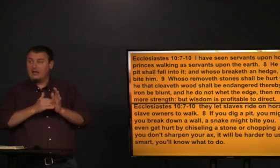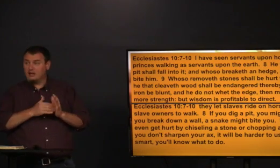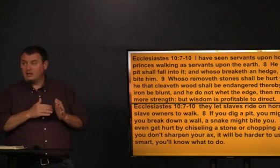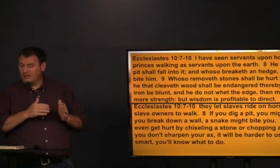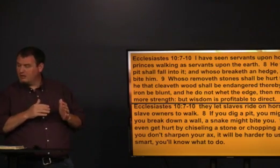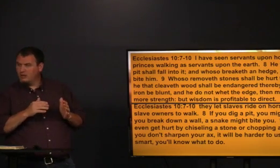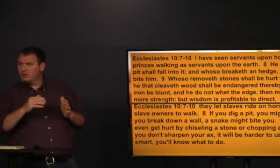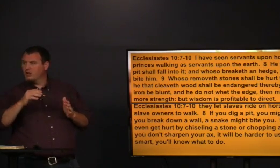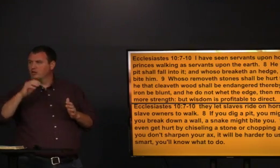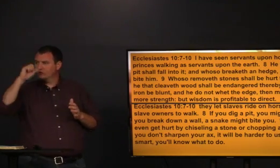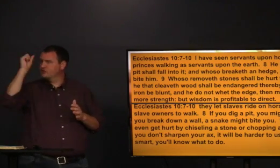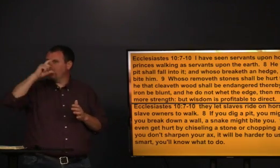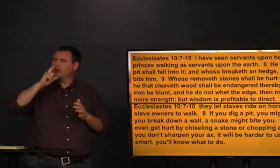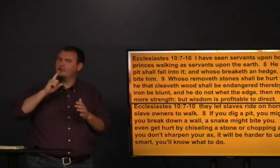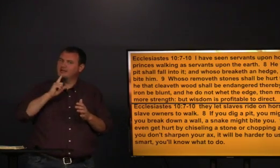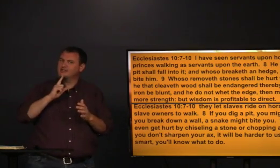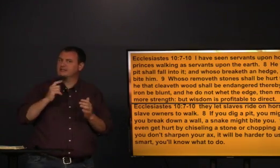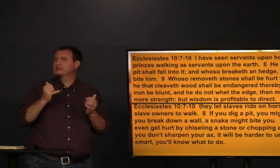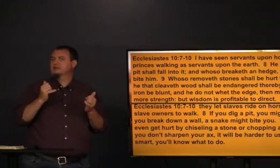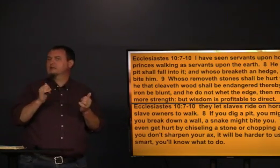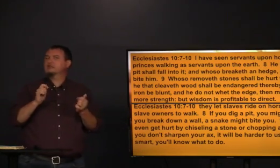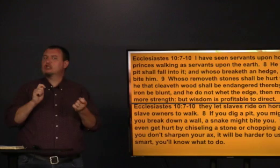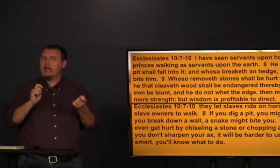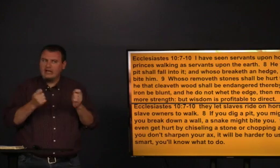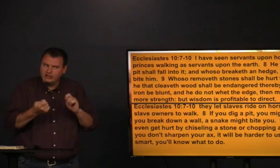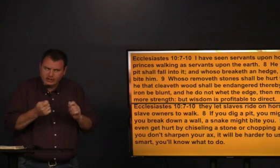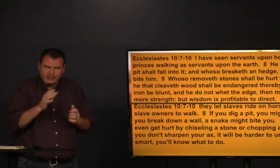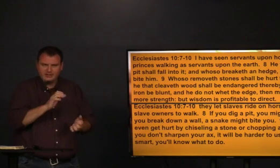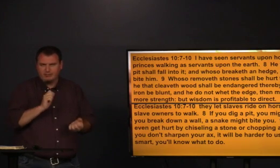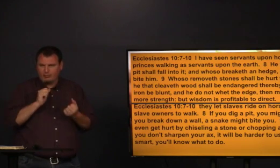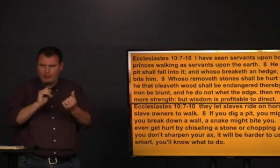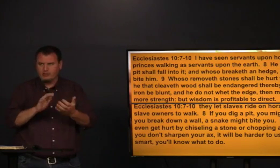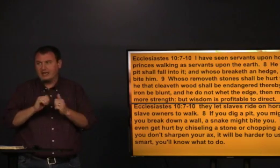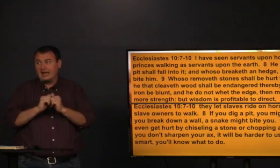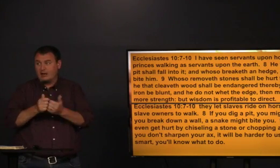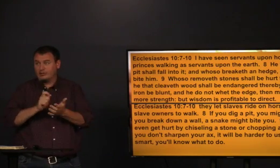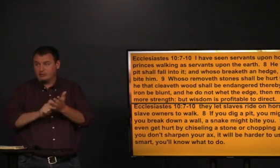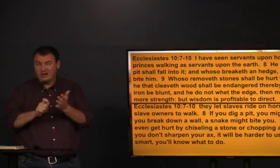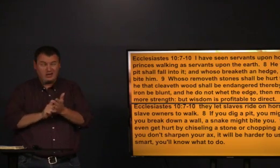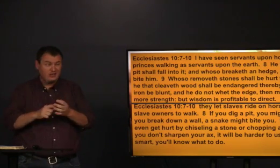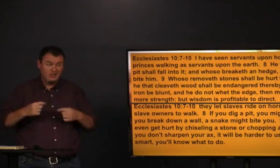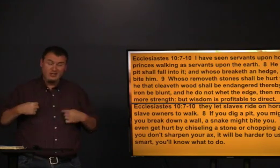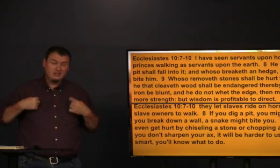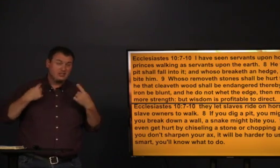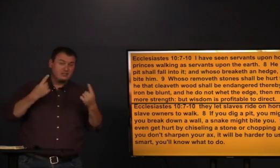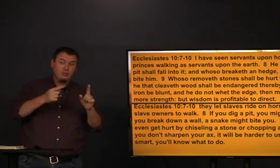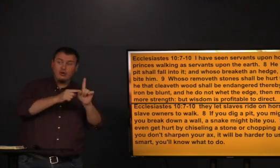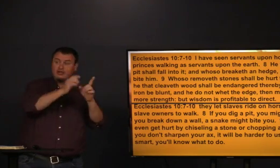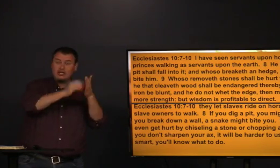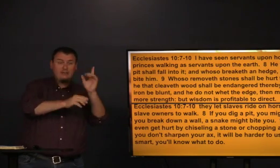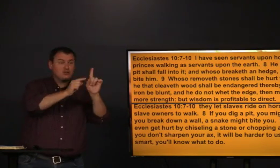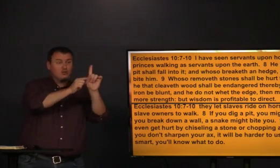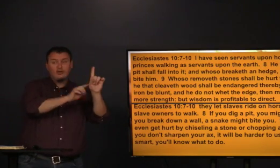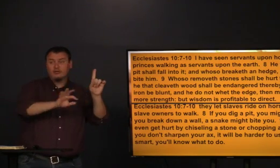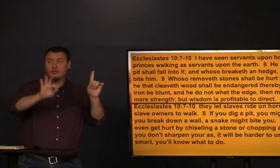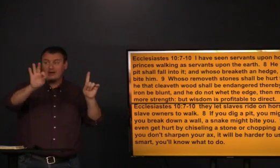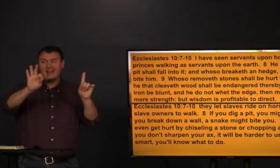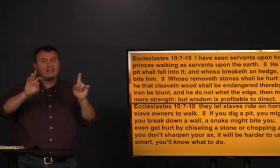Again, Solomon is changing his approach in how he's writing. To this point, chapters 1 through 9 has